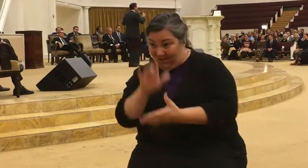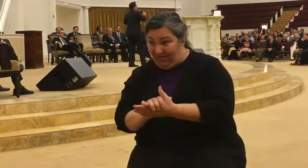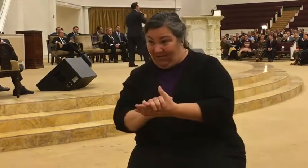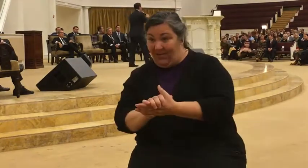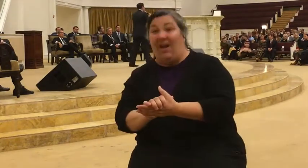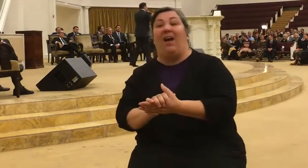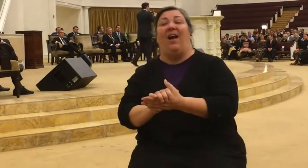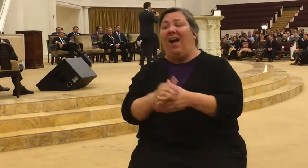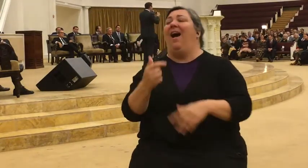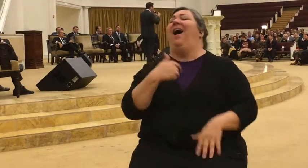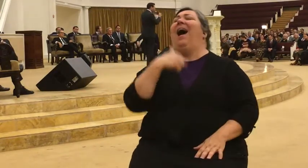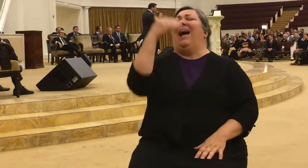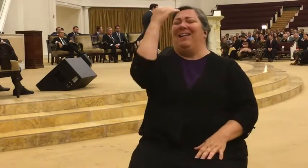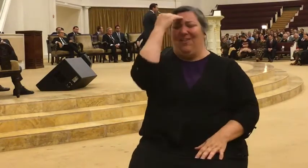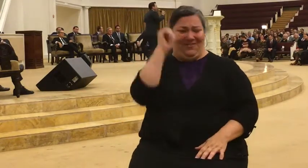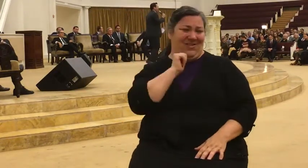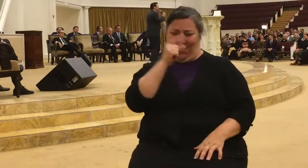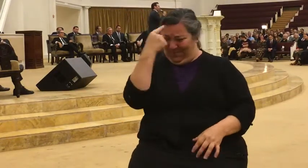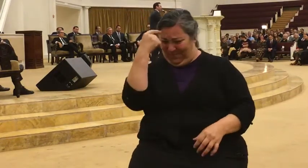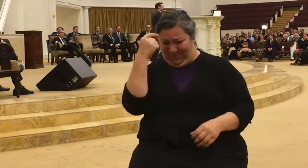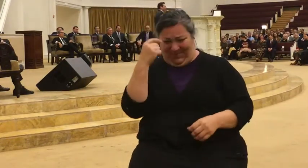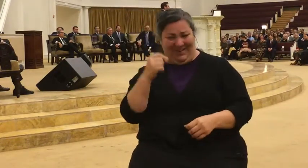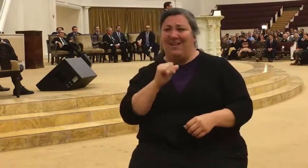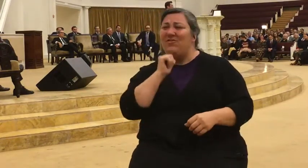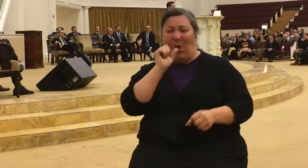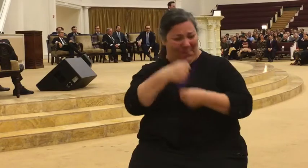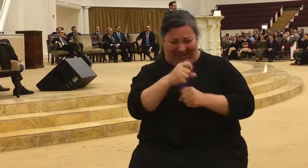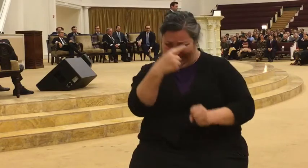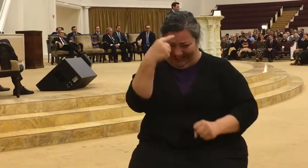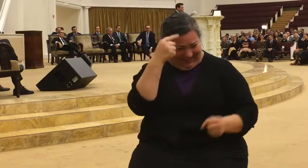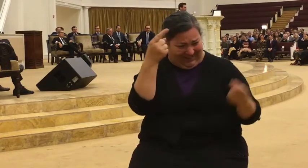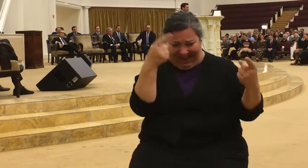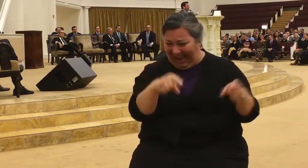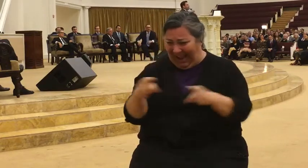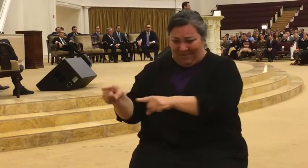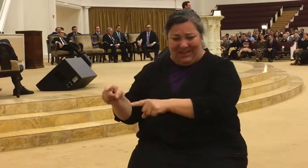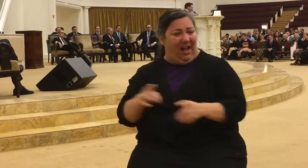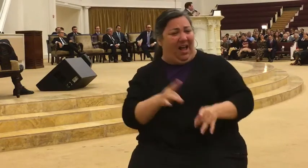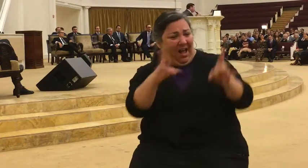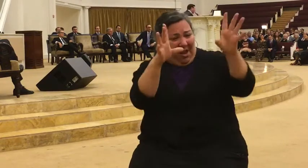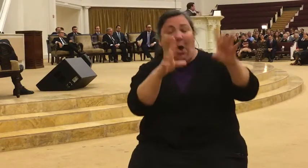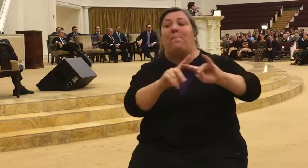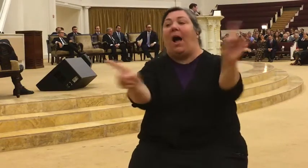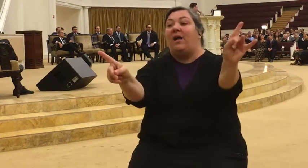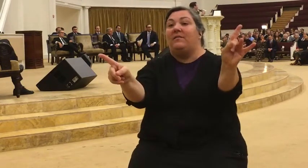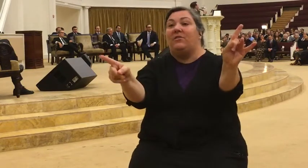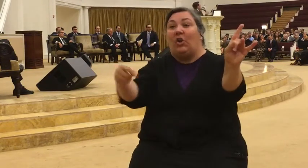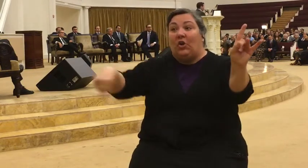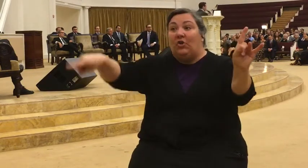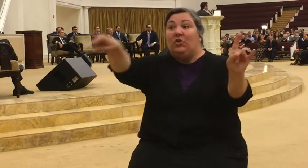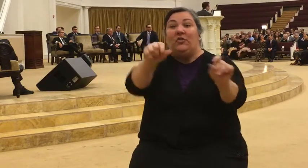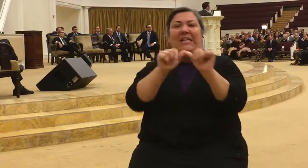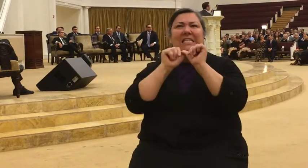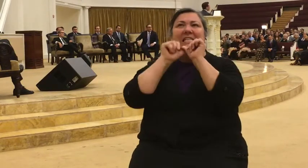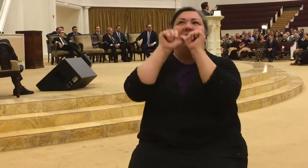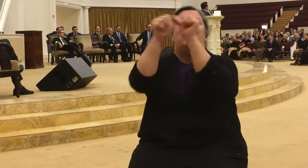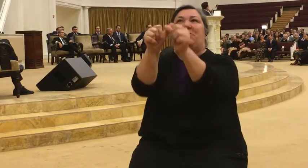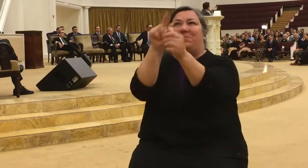flagrant. I know it doesn't make sense. I know it's outrageous. But you just keep